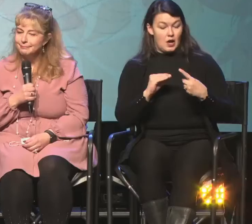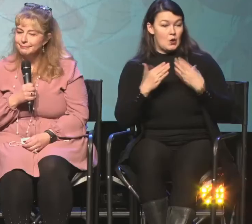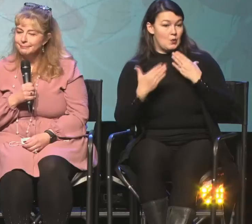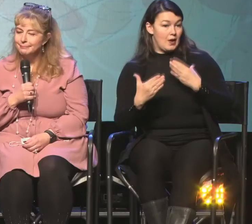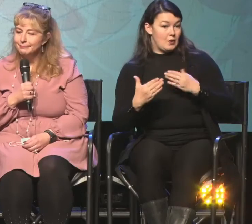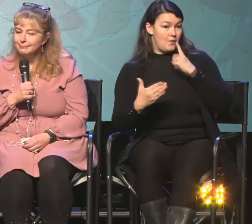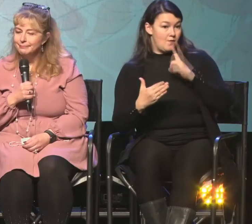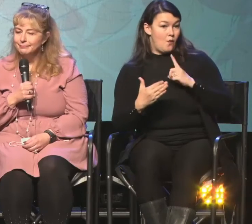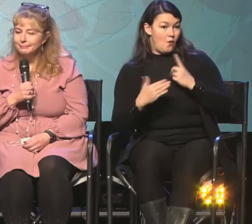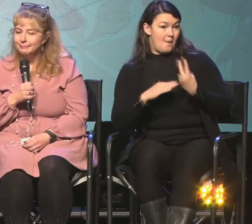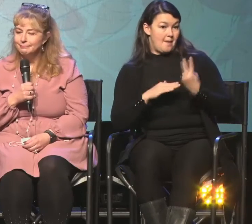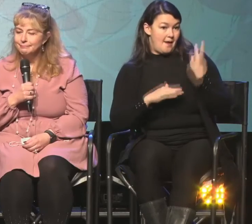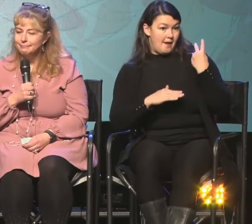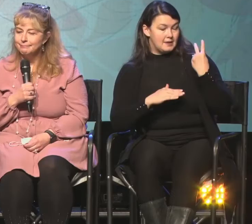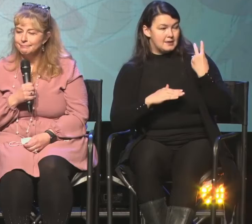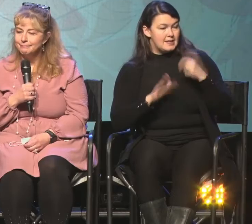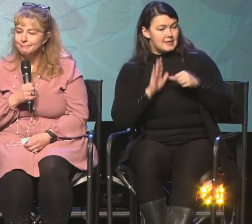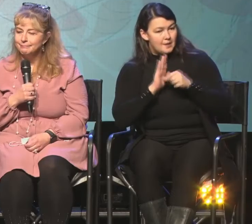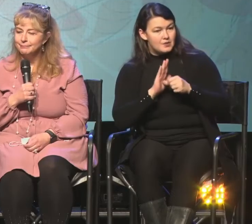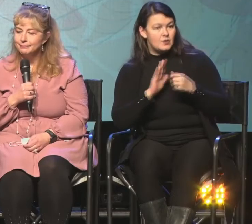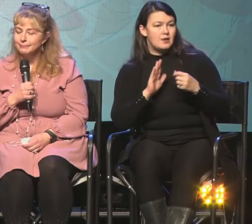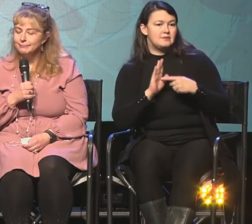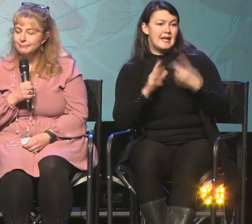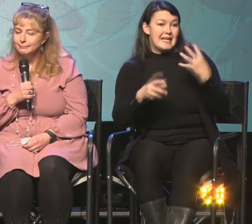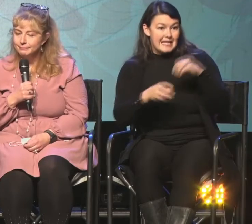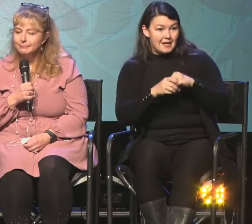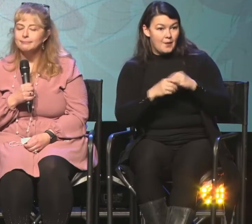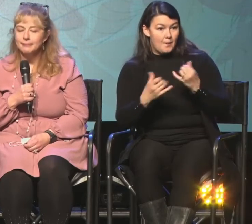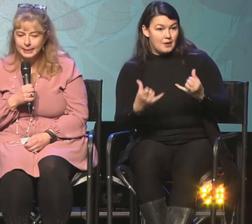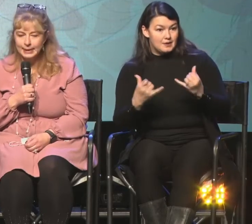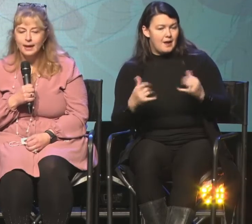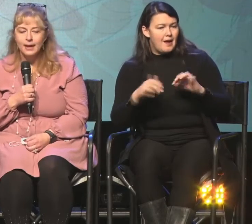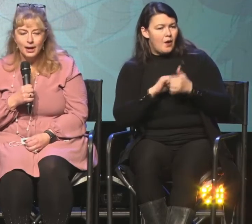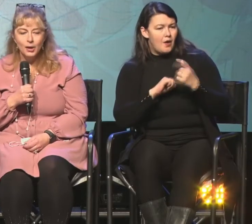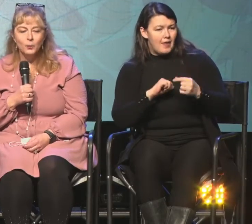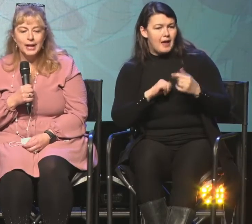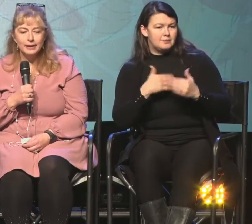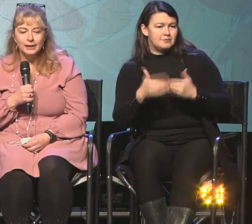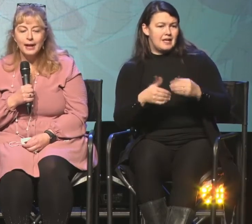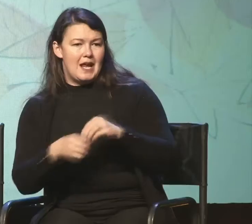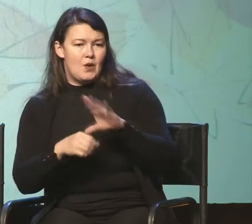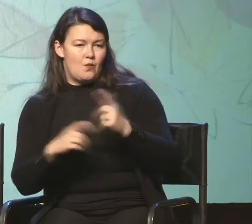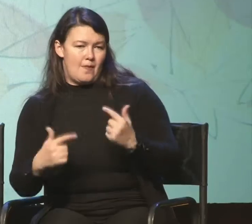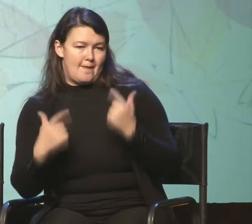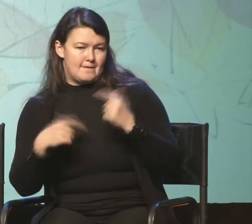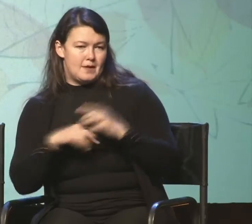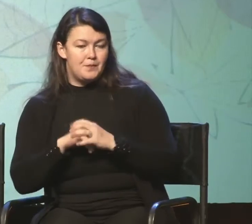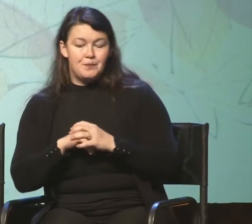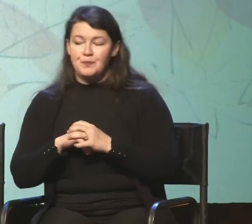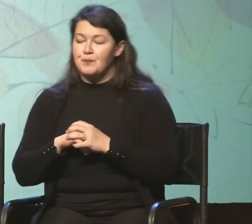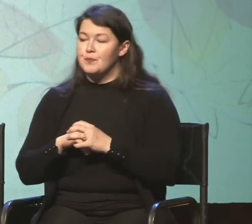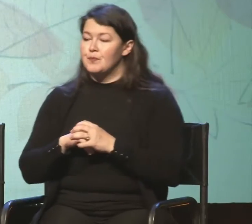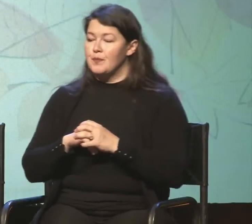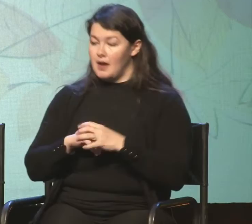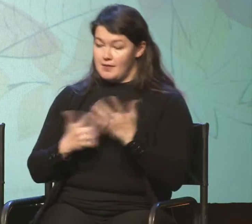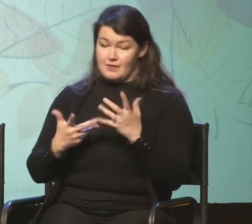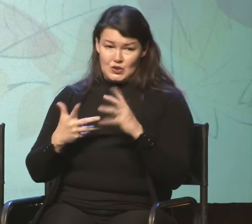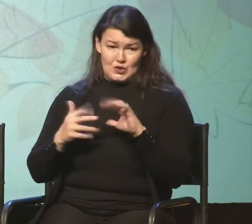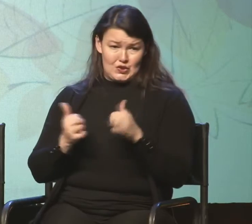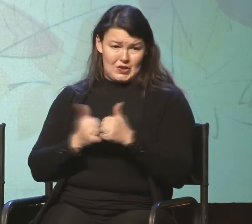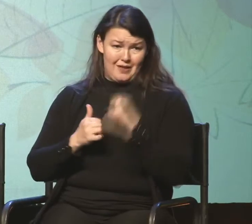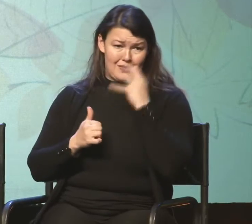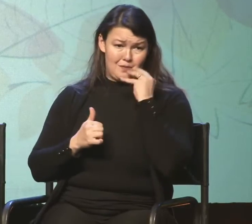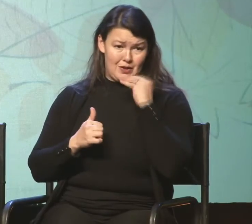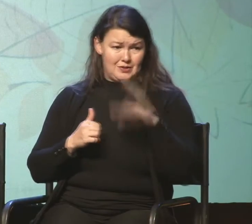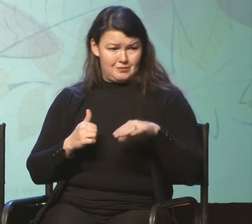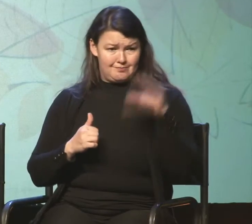past being demonstrated in the present. Like, how's this making its way into your life? Well, I, had a challenging childhood